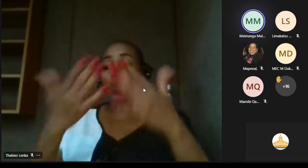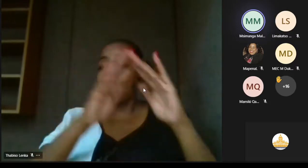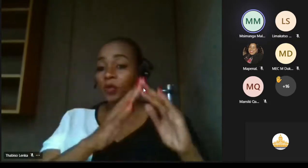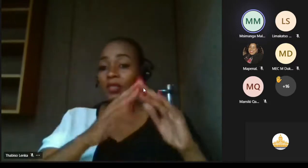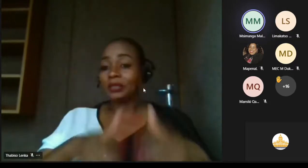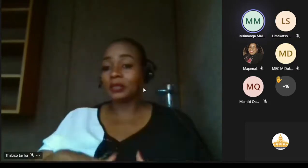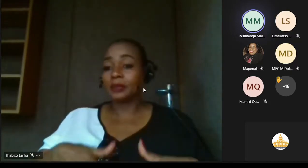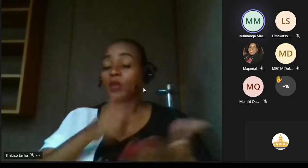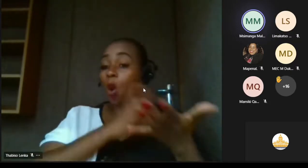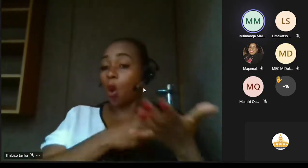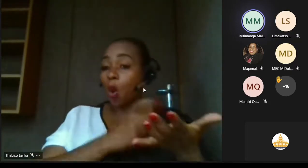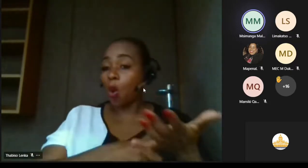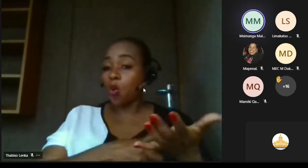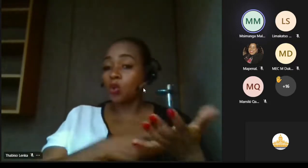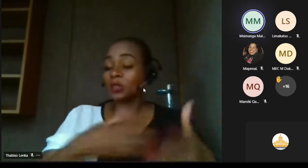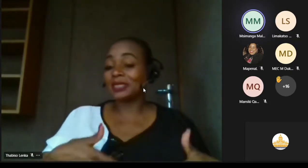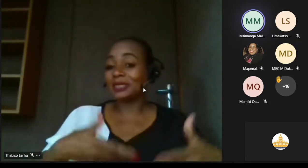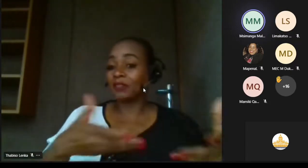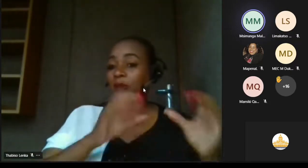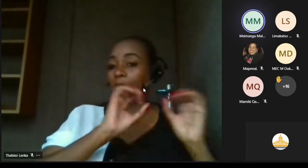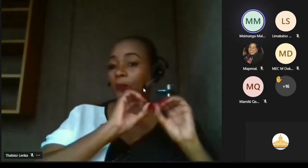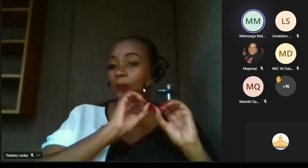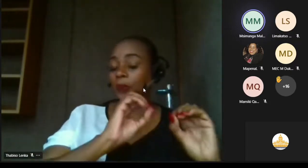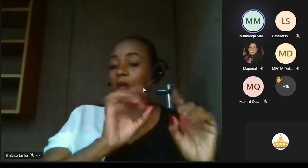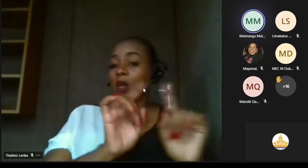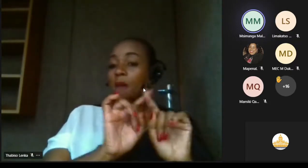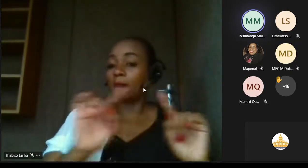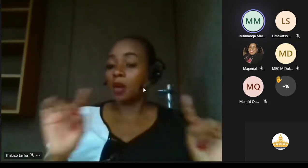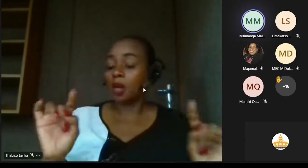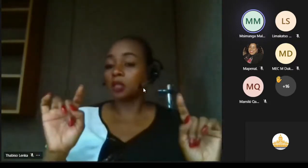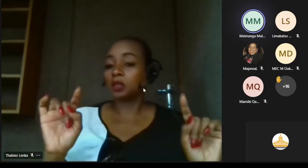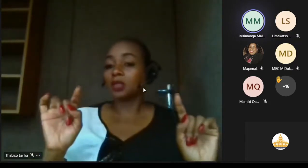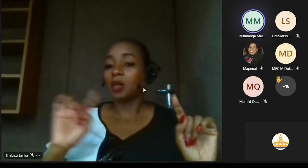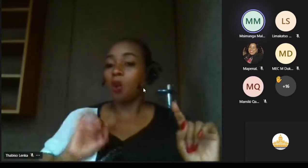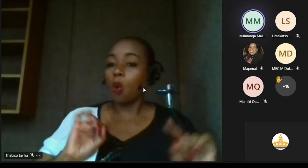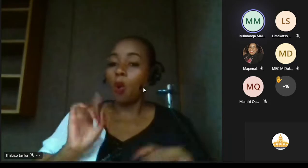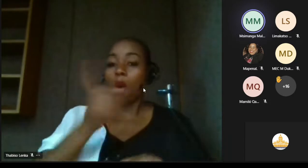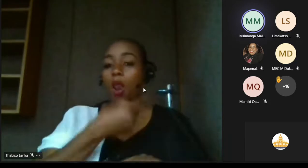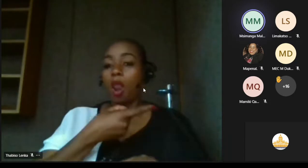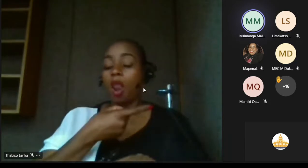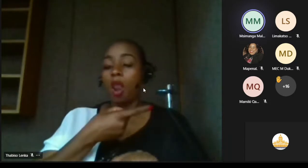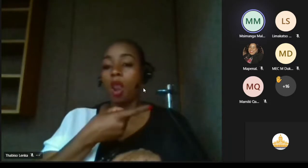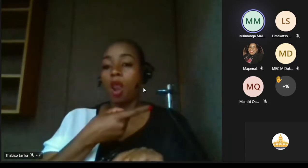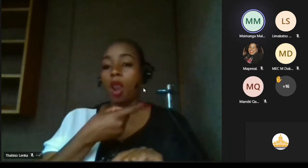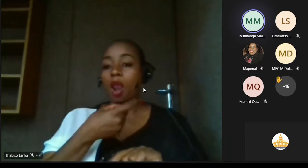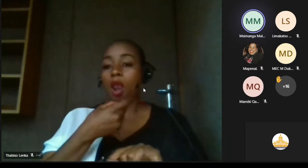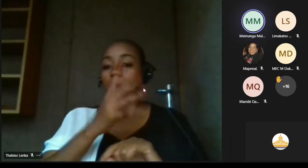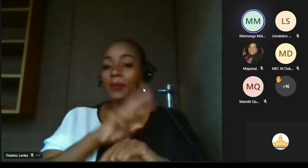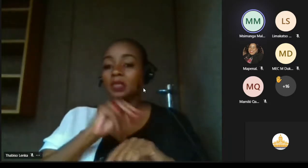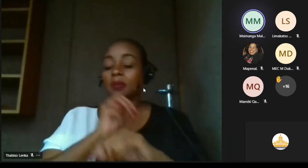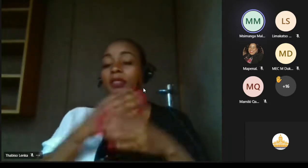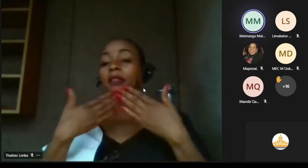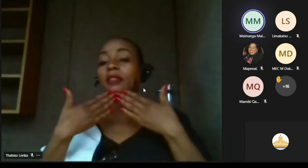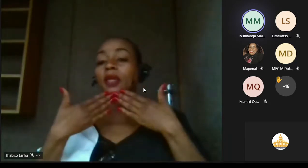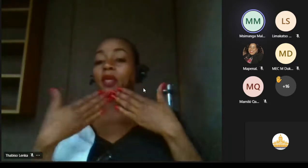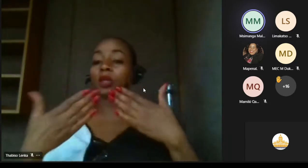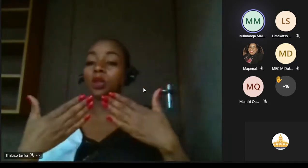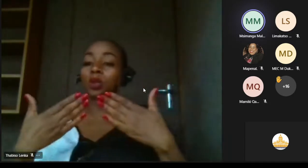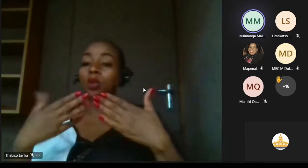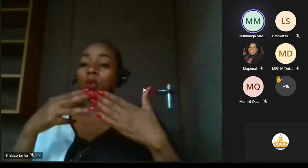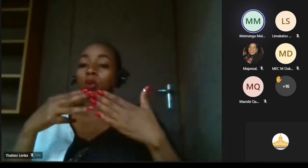kolotang ditshebeletso mare ditshebeletso hape di kolotwa le ke di some of MECs ba kolota di masipala ka